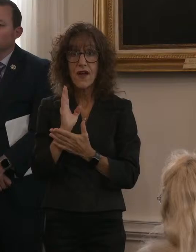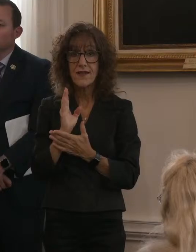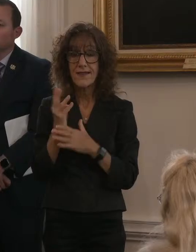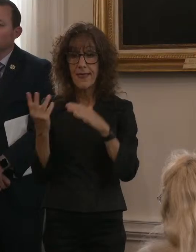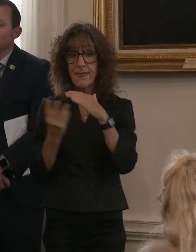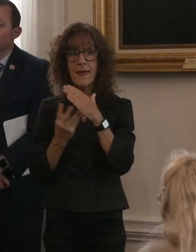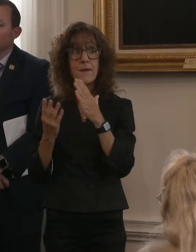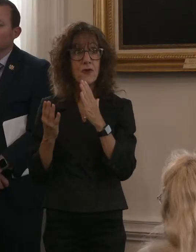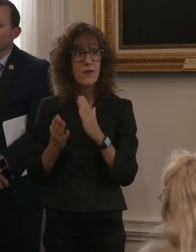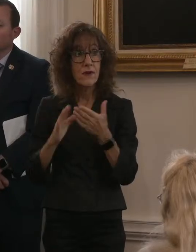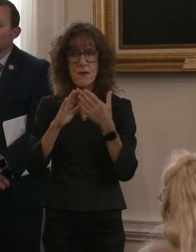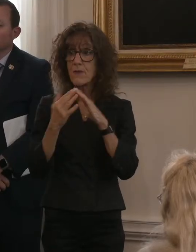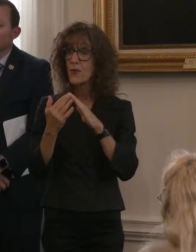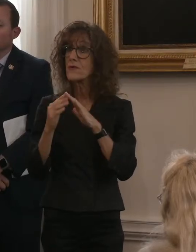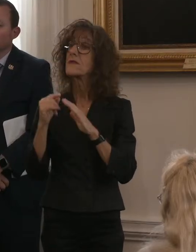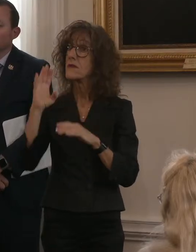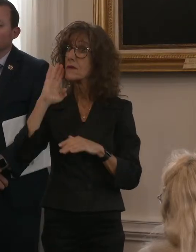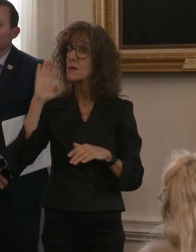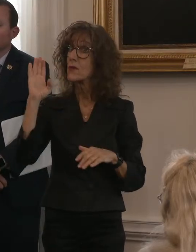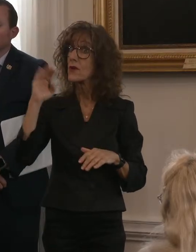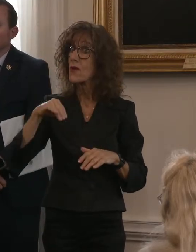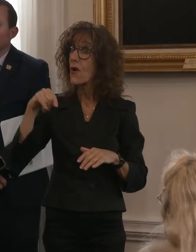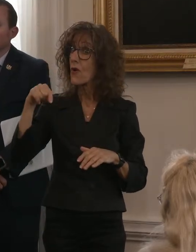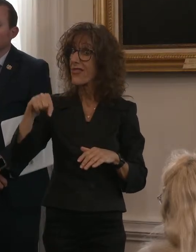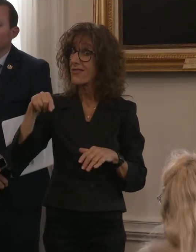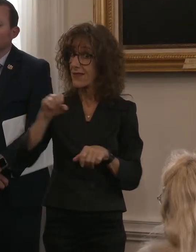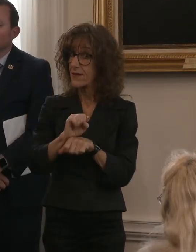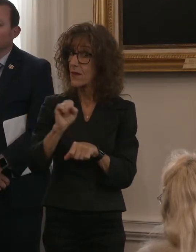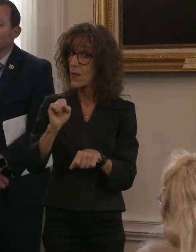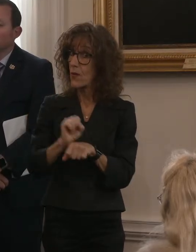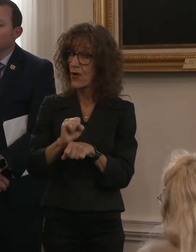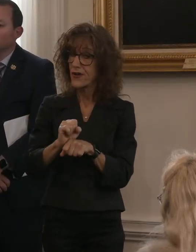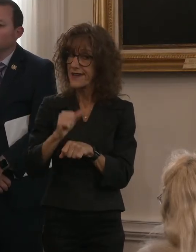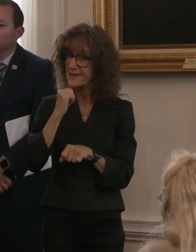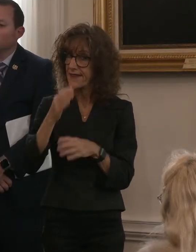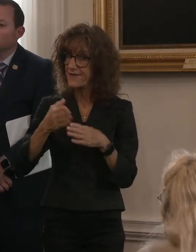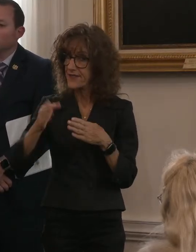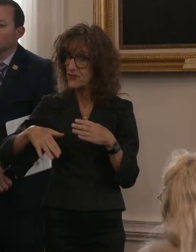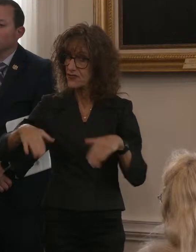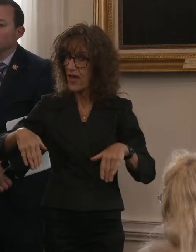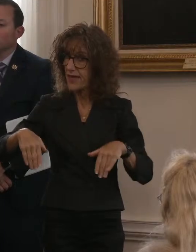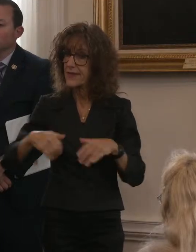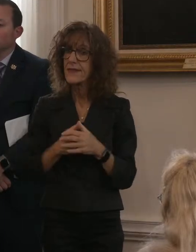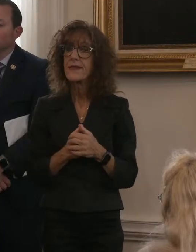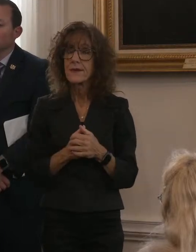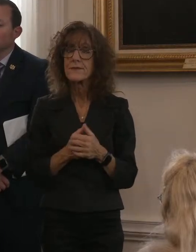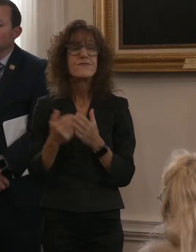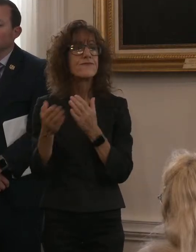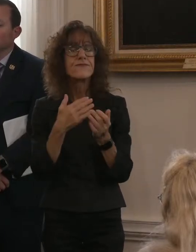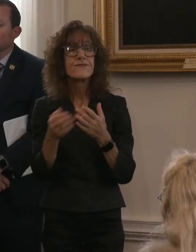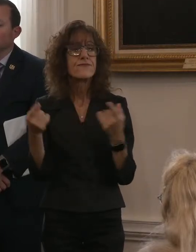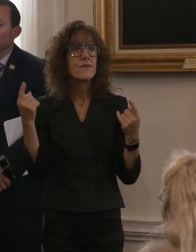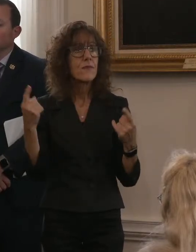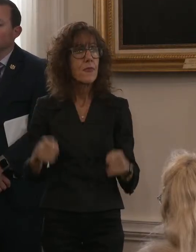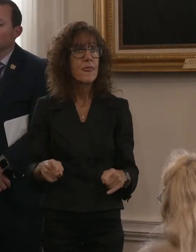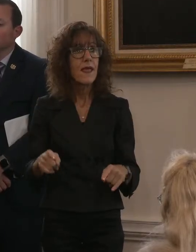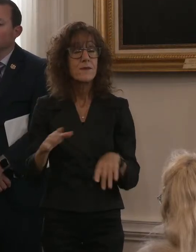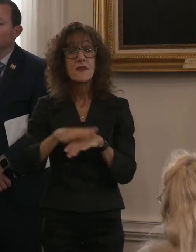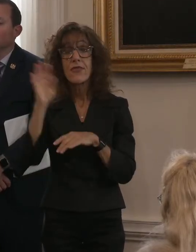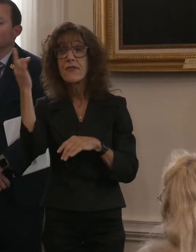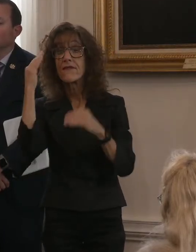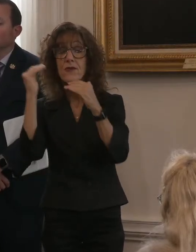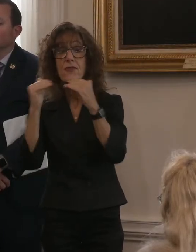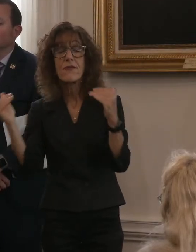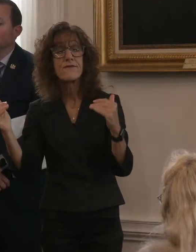immigrant communities, we know this work is far from over. Regardless of what happens on the federal